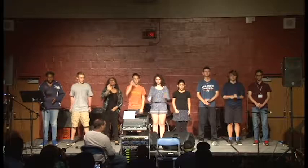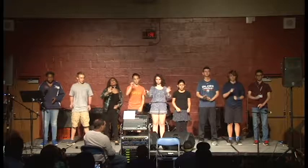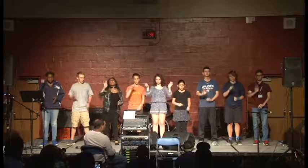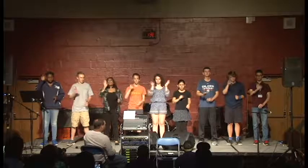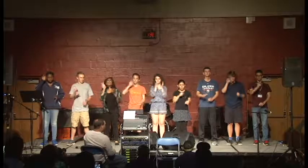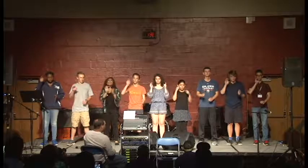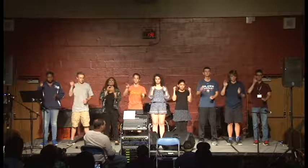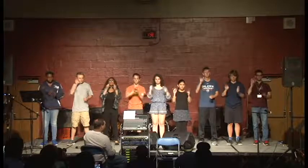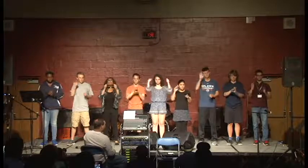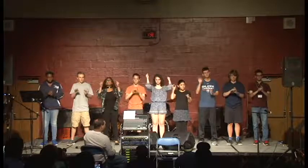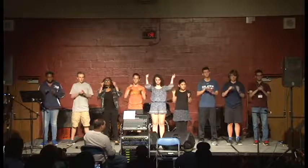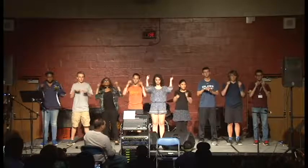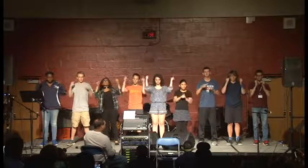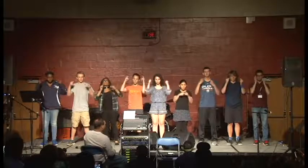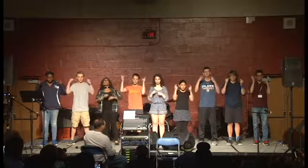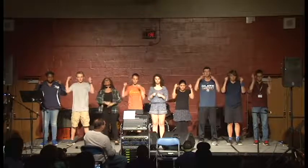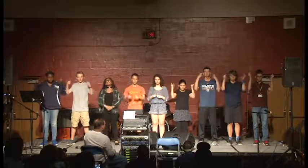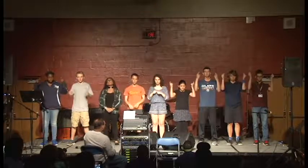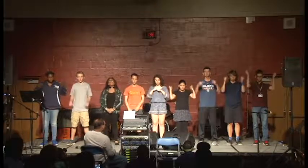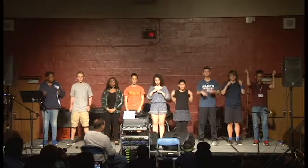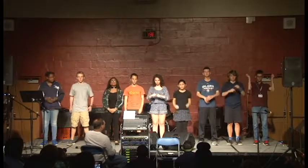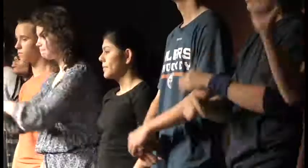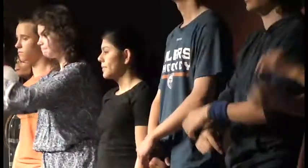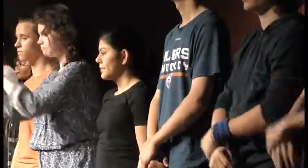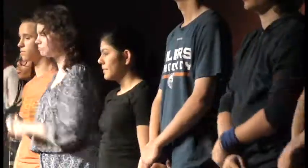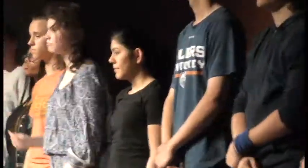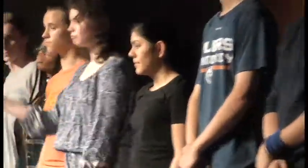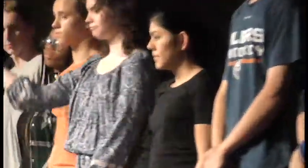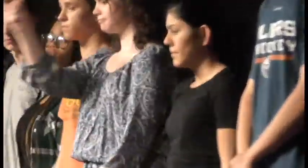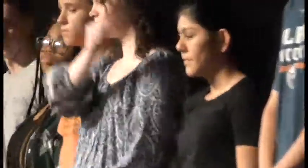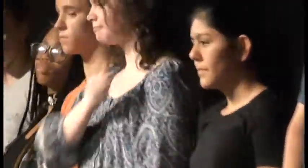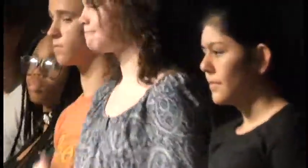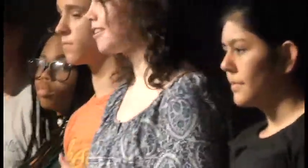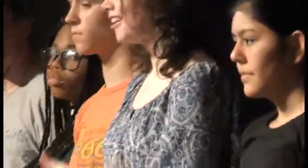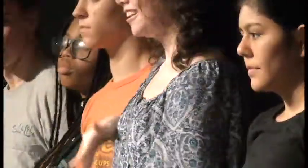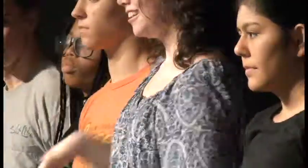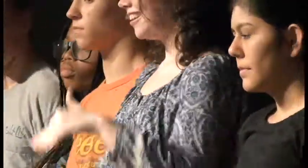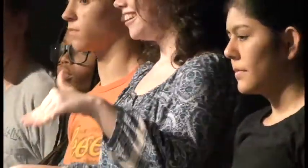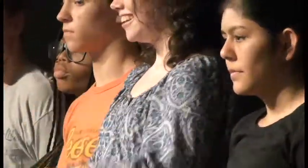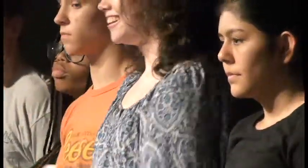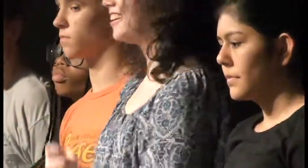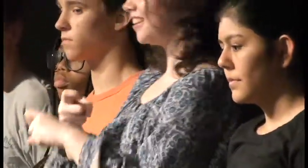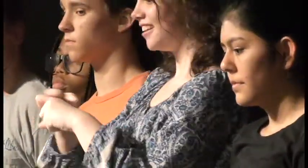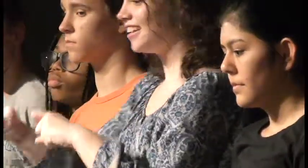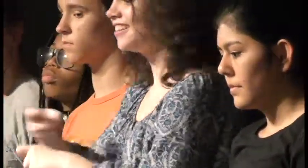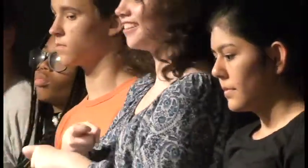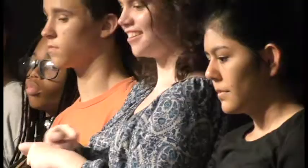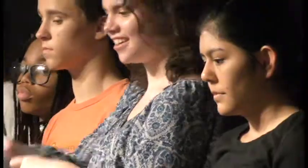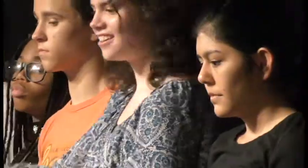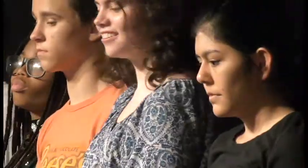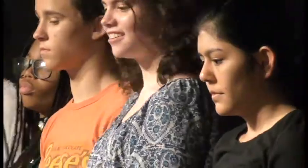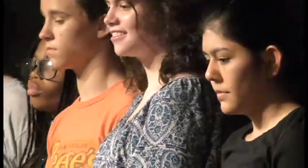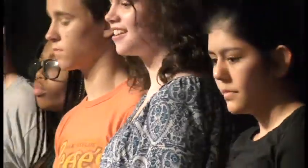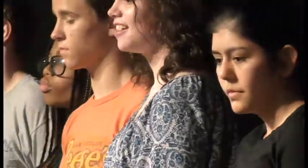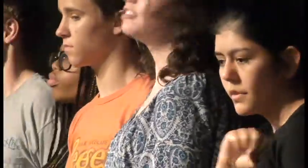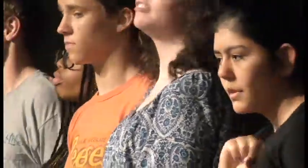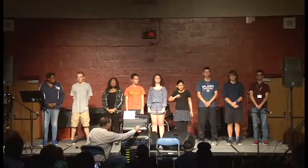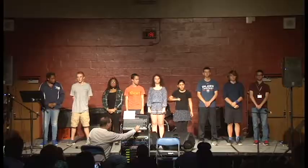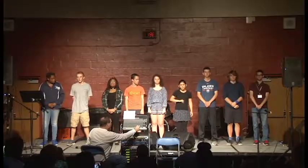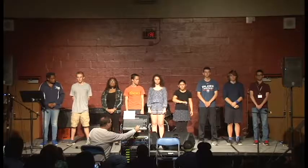And you'll be on the walls of the hall of fame. You know the distance. You can run the mile. You can walk straight through hell with a smile. You can be